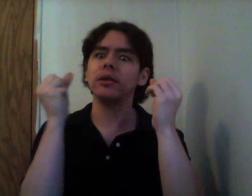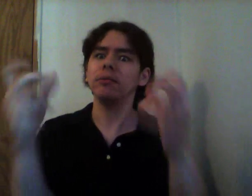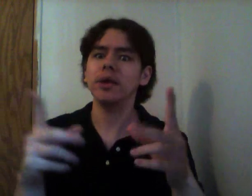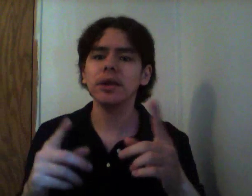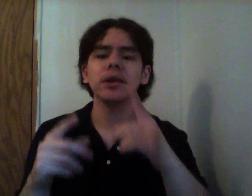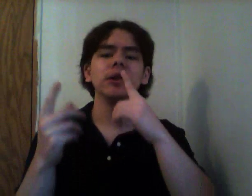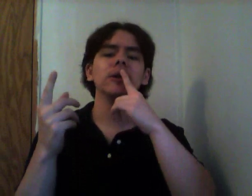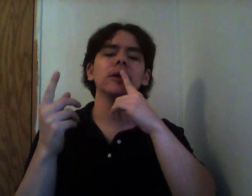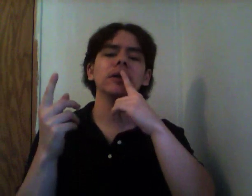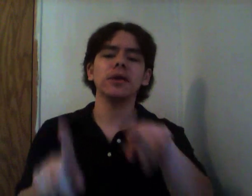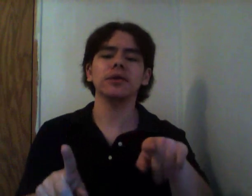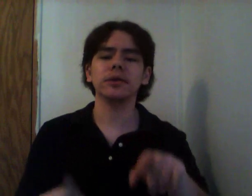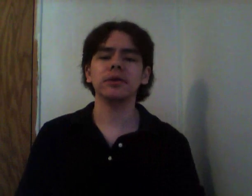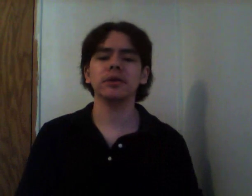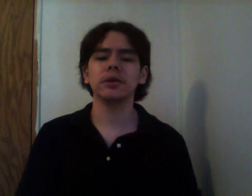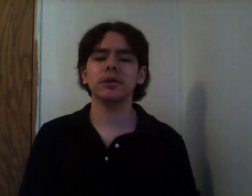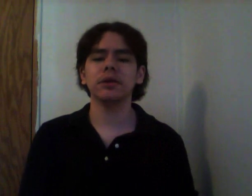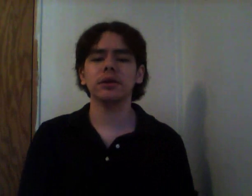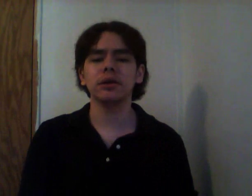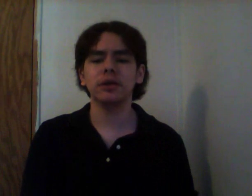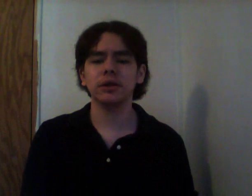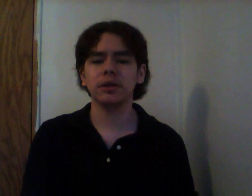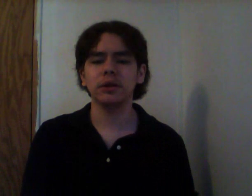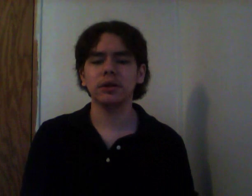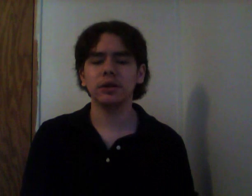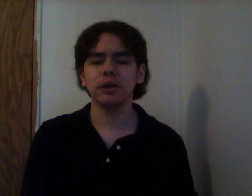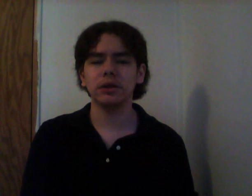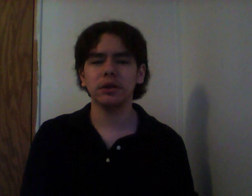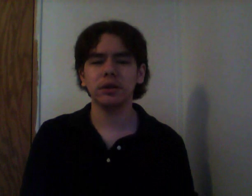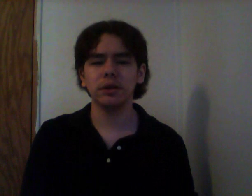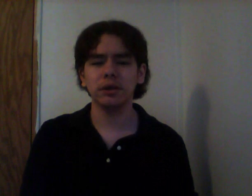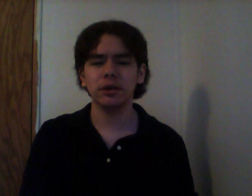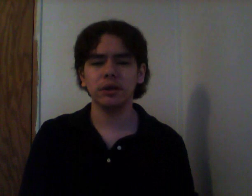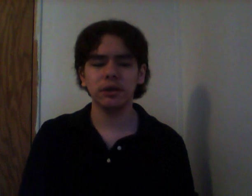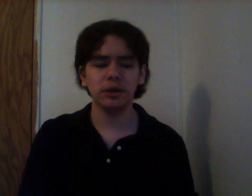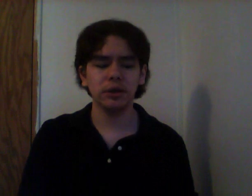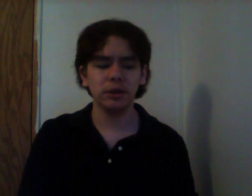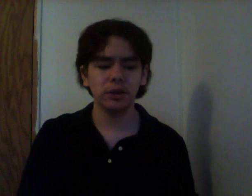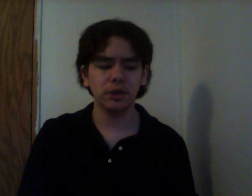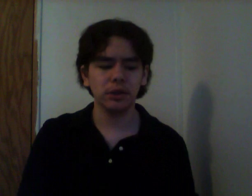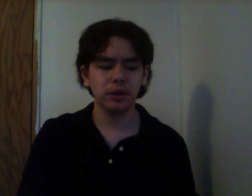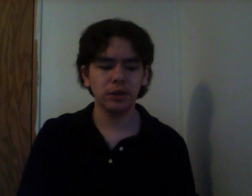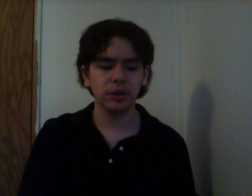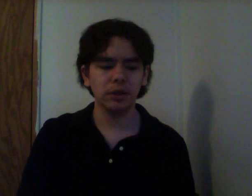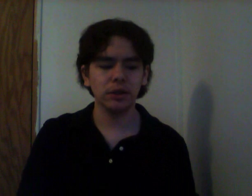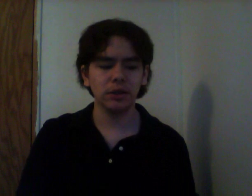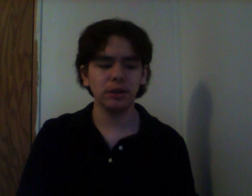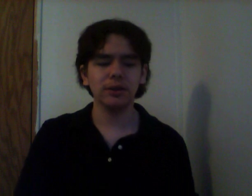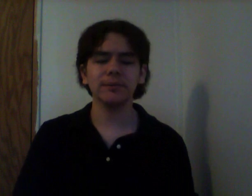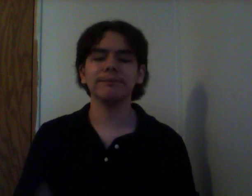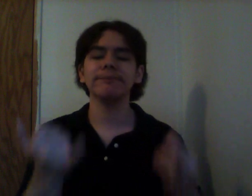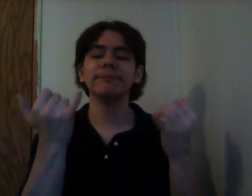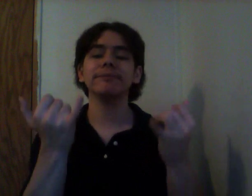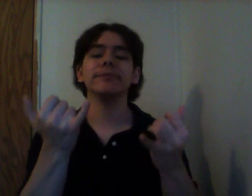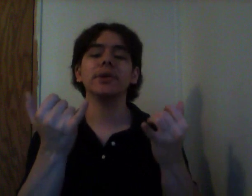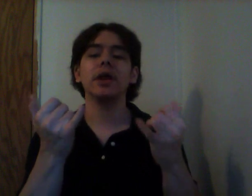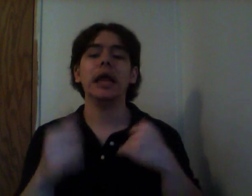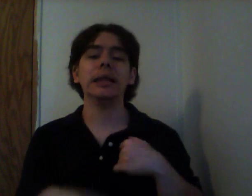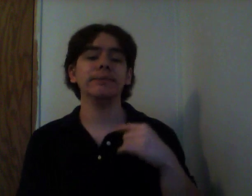speaker. So I am asking this in Spanish, so I will wait until I get a reply